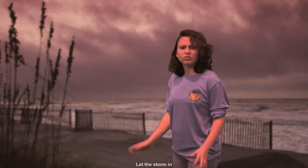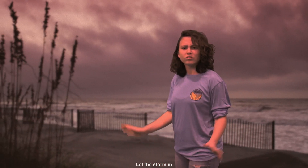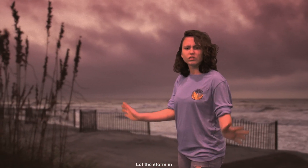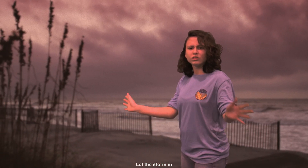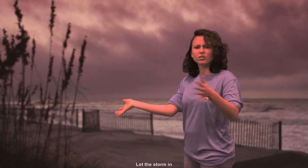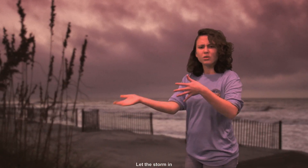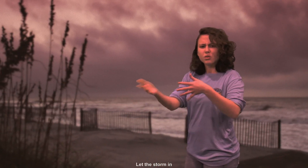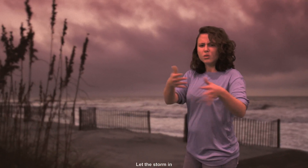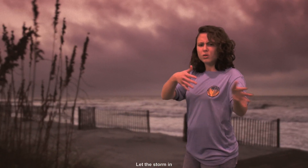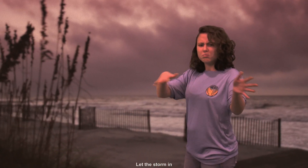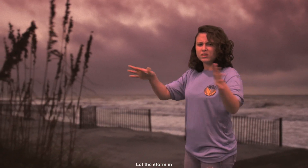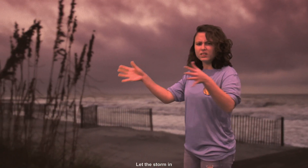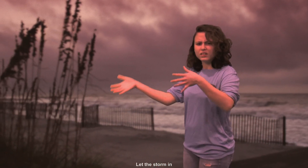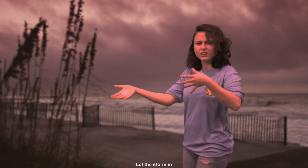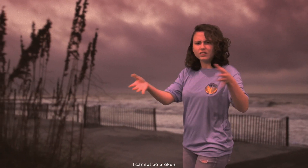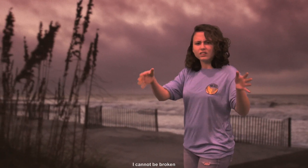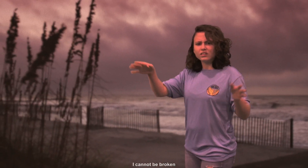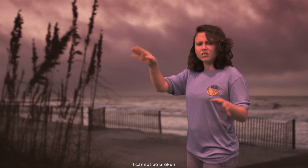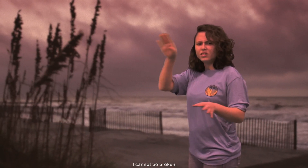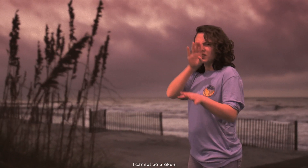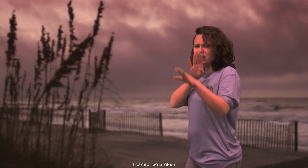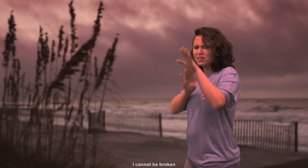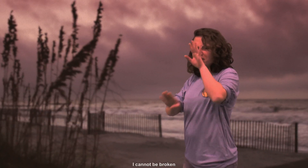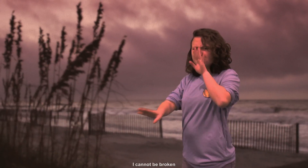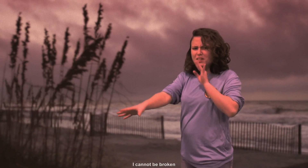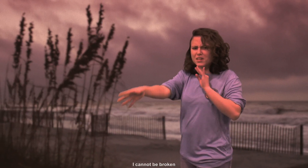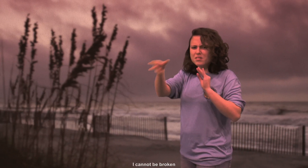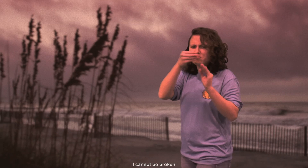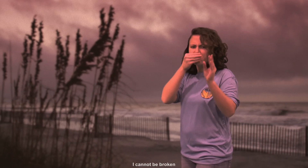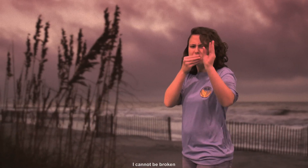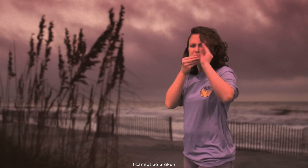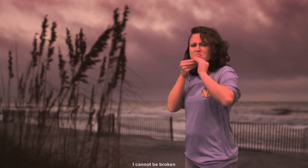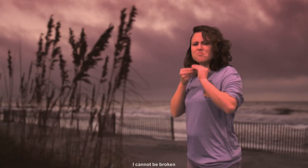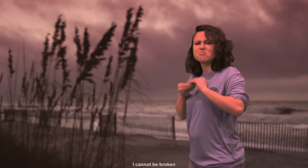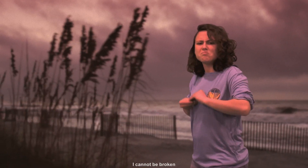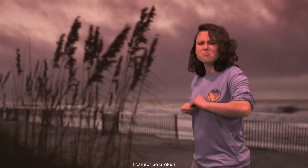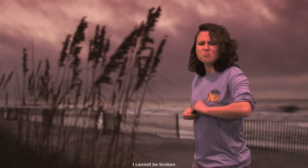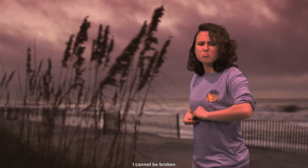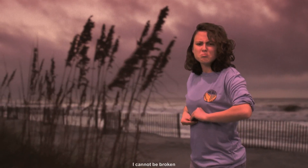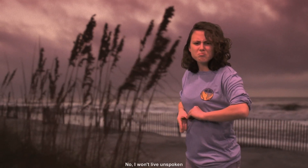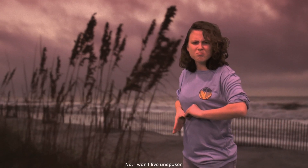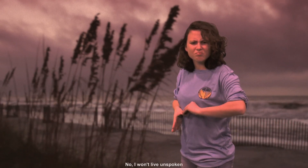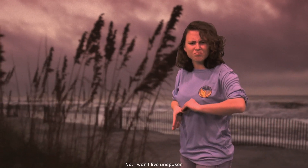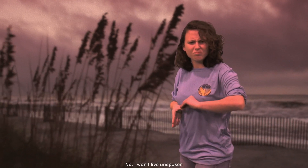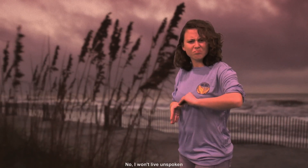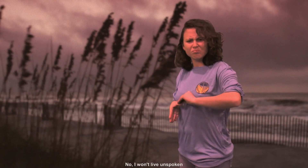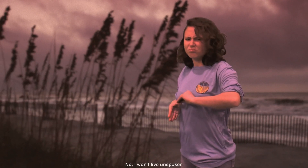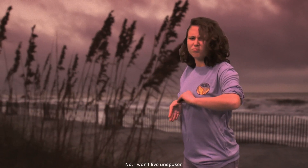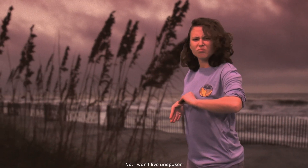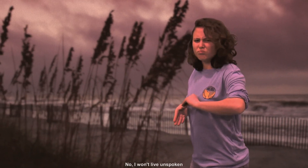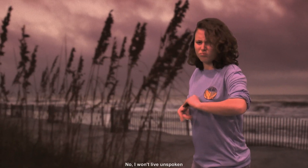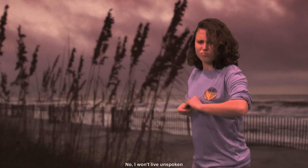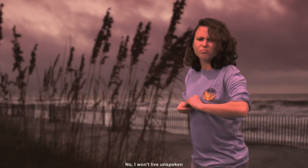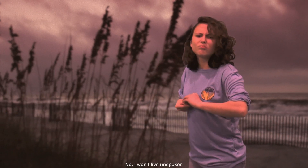the storm in I cannot be broken No I won't live